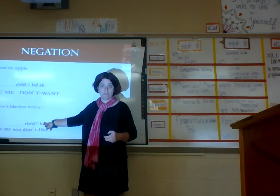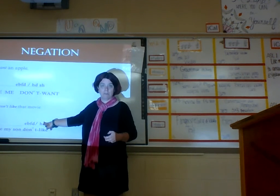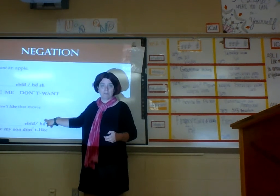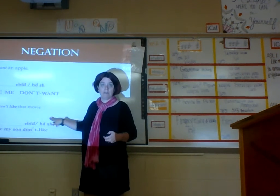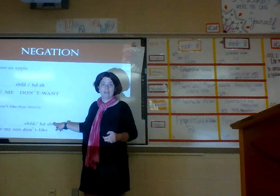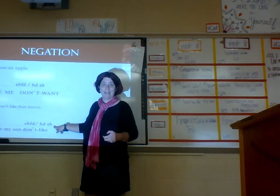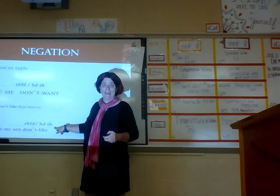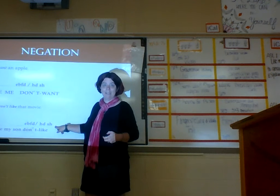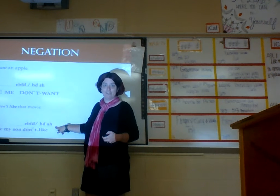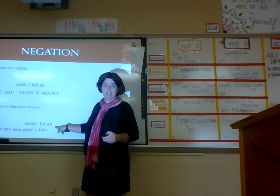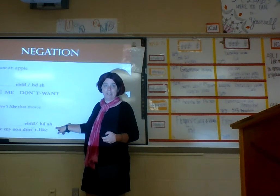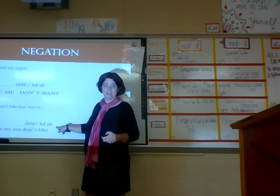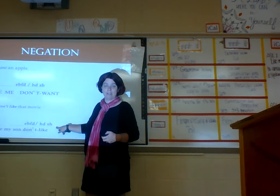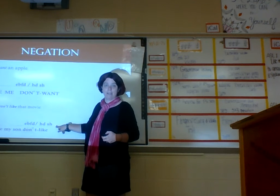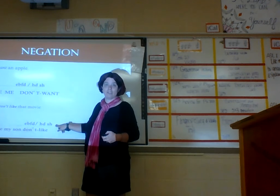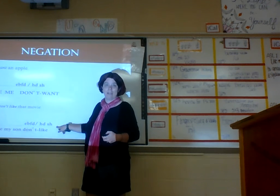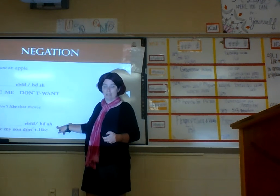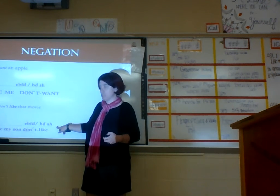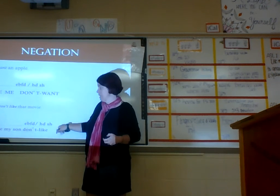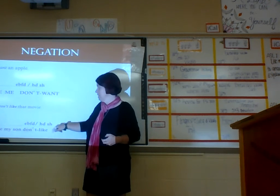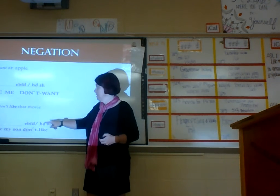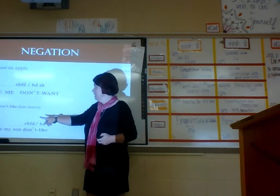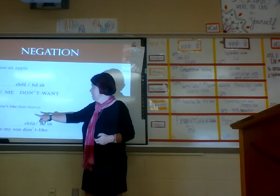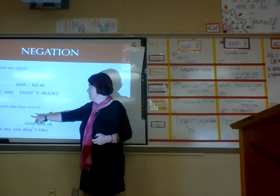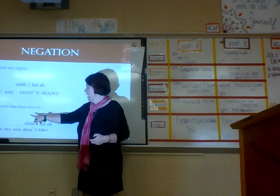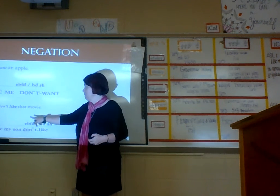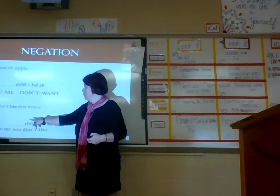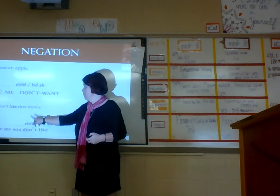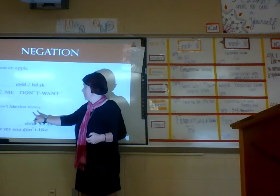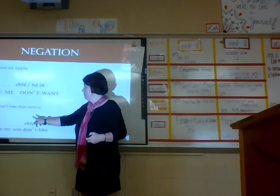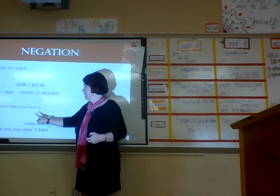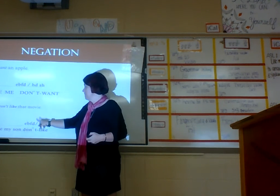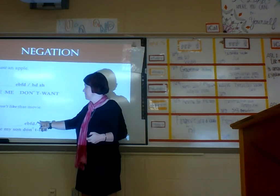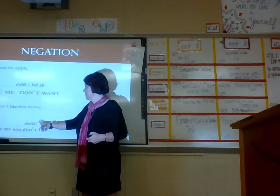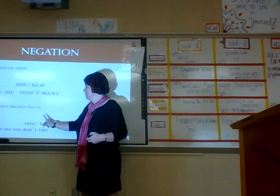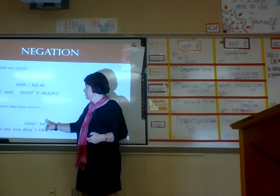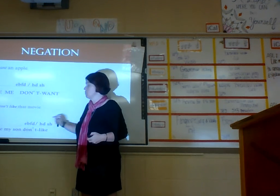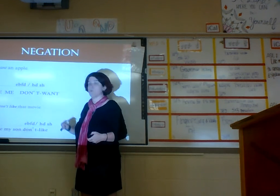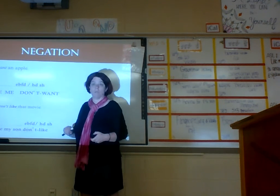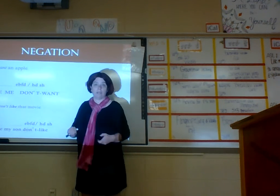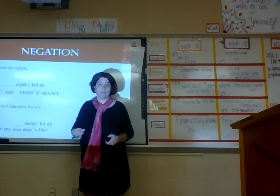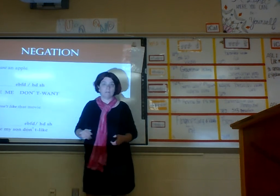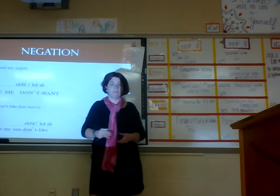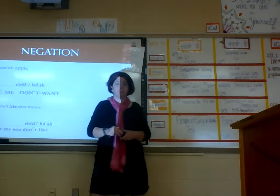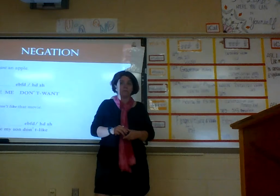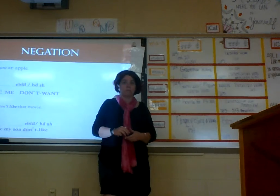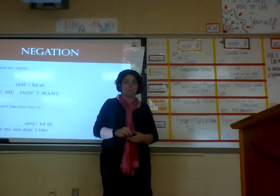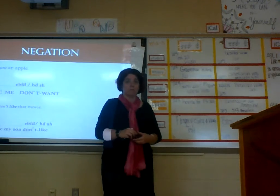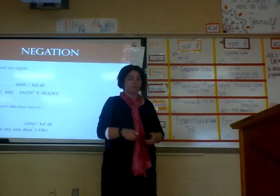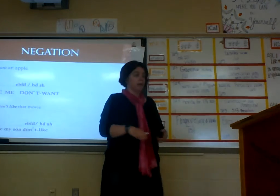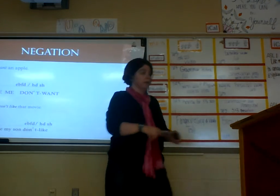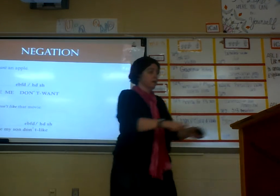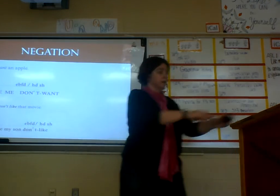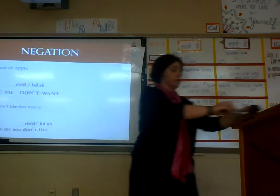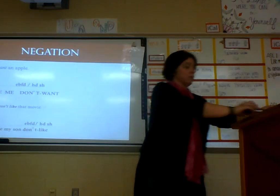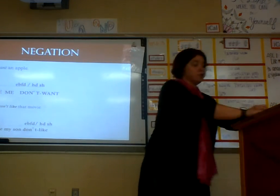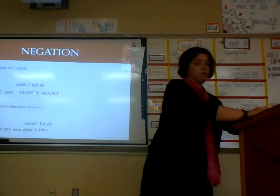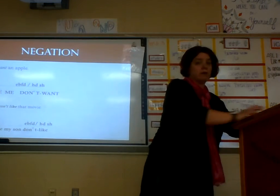furrowed. HDSH, head shake. That movie, my son don't like. Okay, and I'll show you that